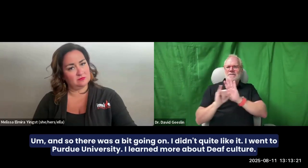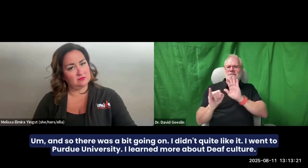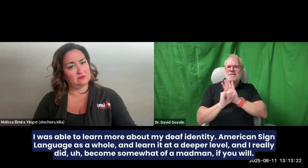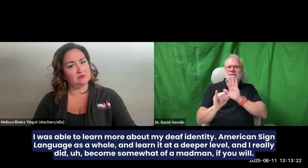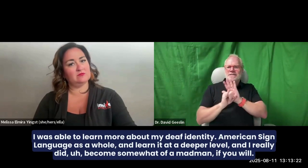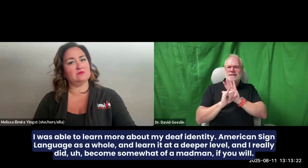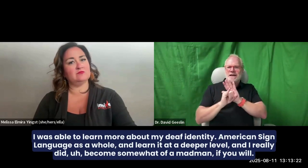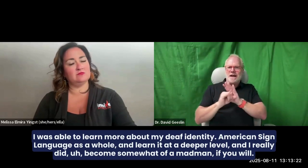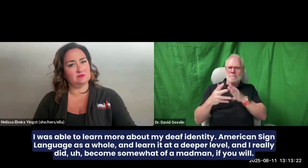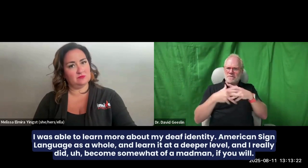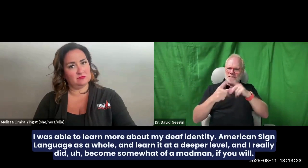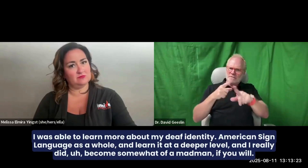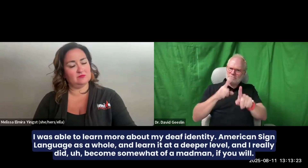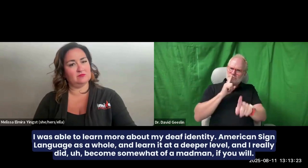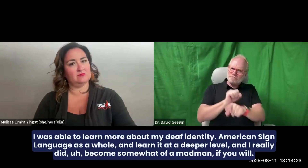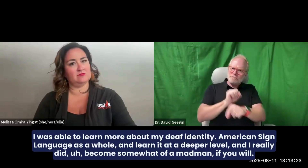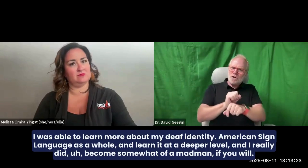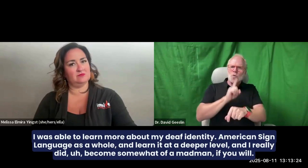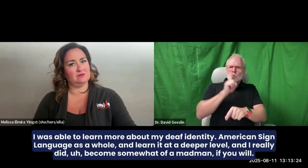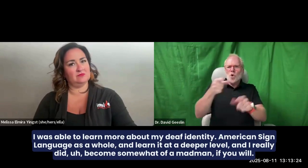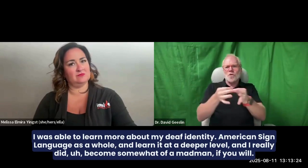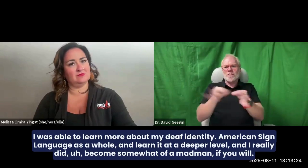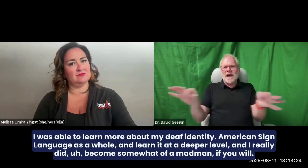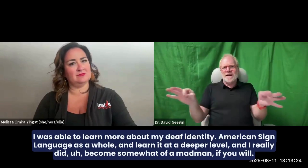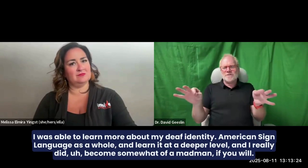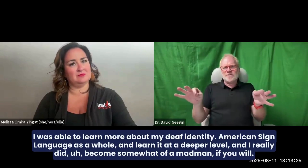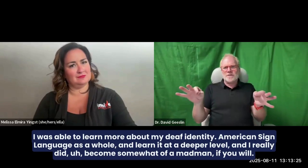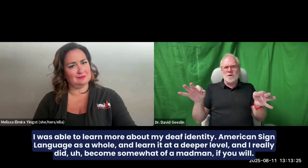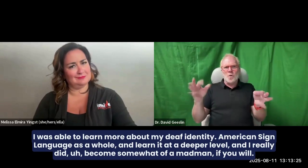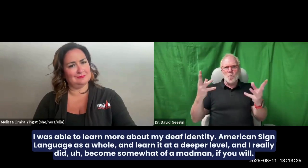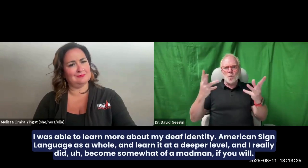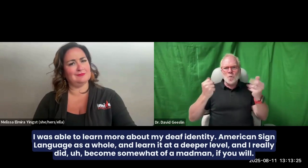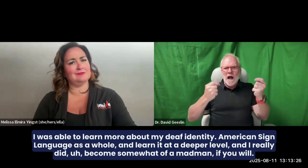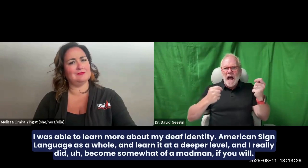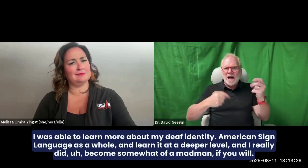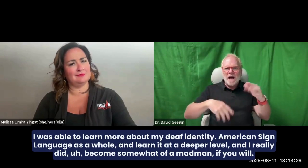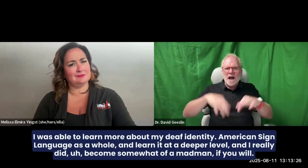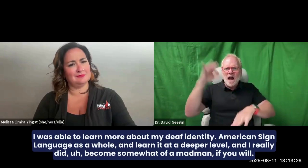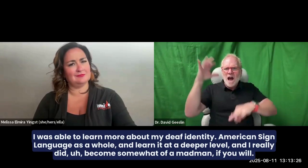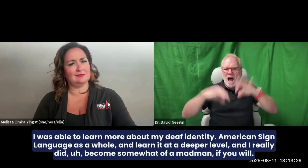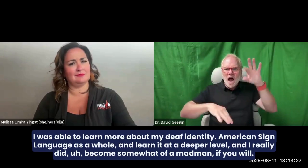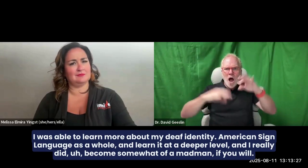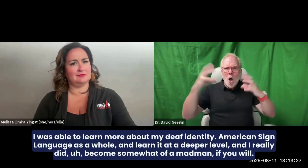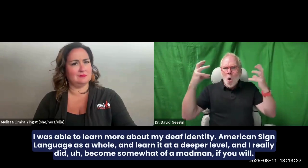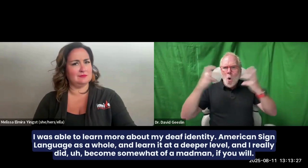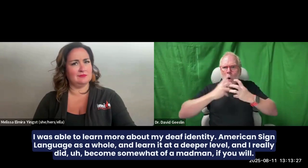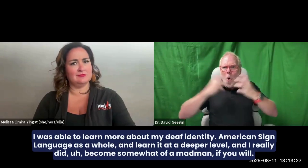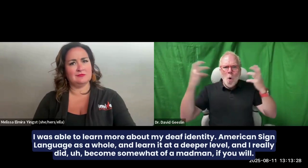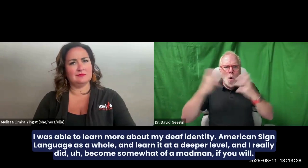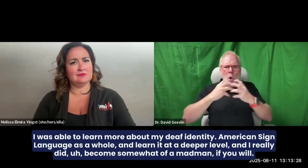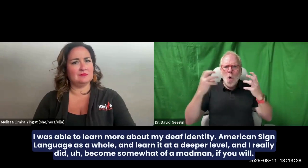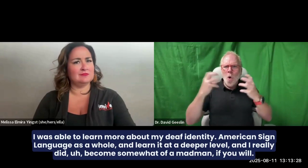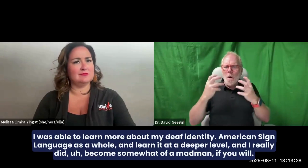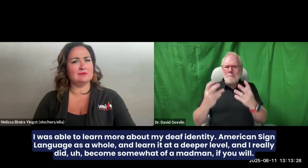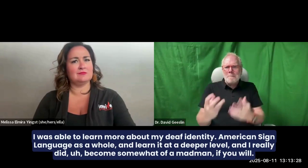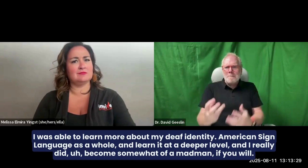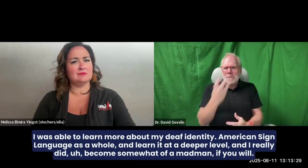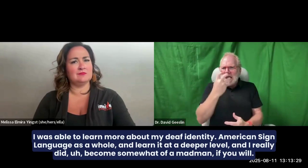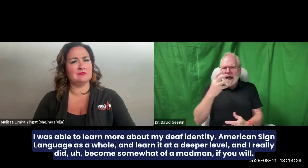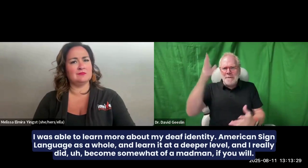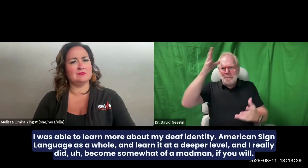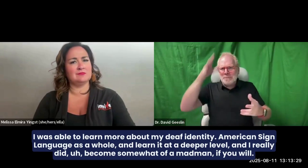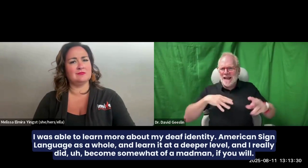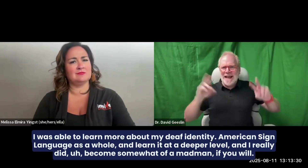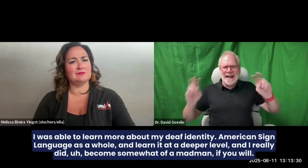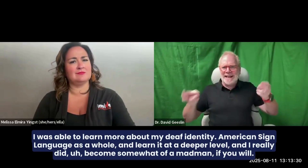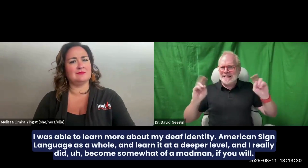deaf culture. I was able to learn more about my deaf identity, American Sign Language as a whole, and learn it at a deeper